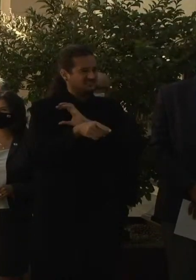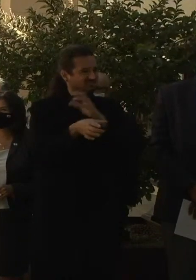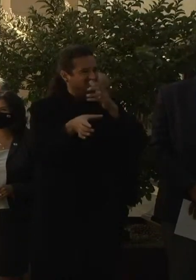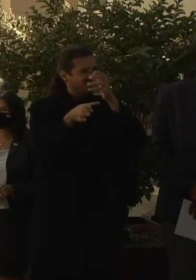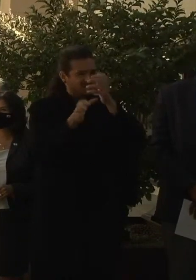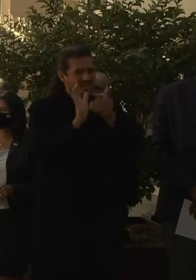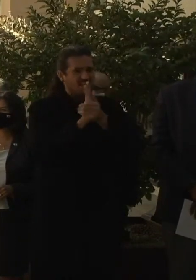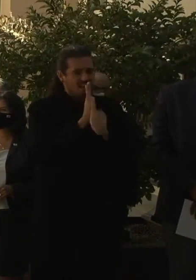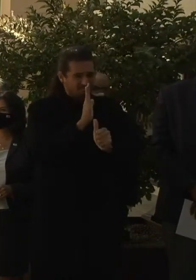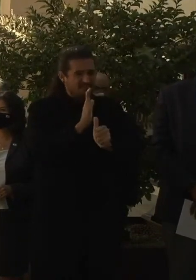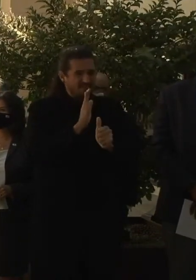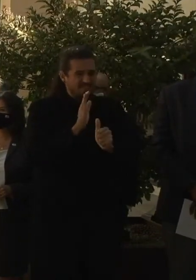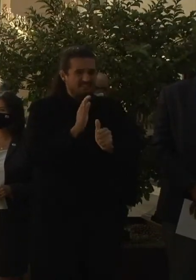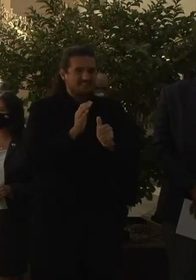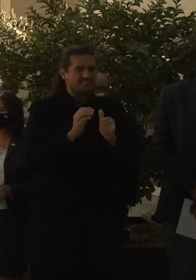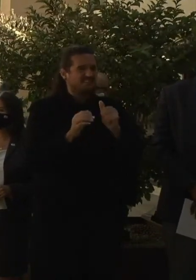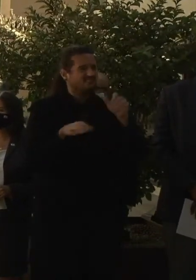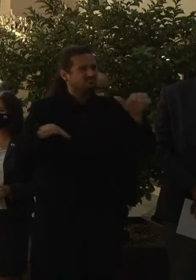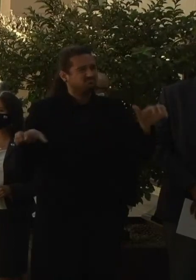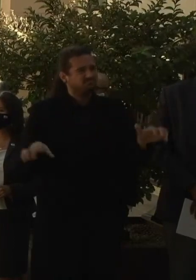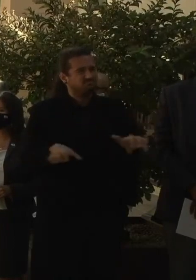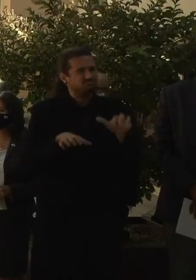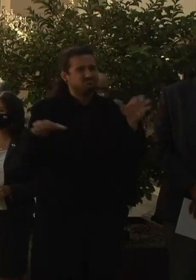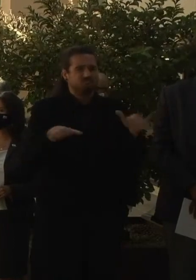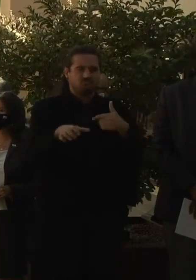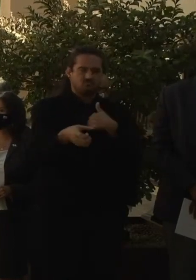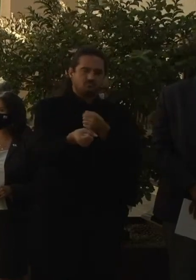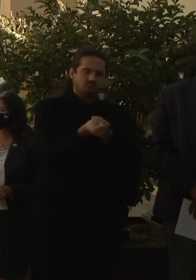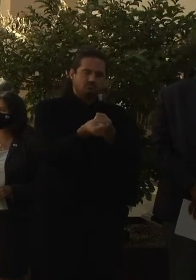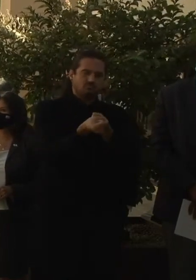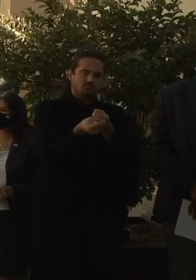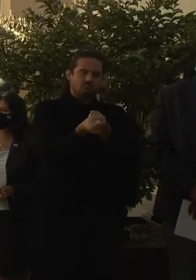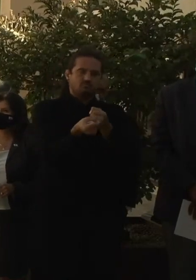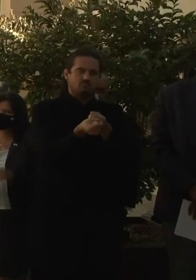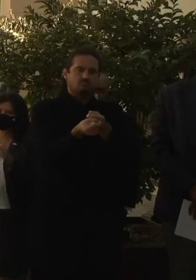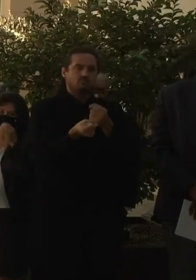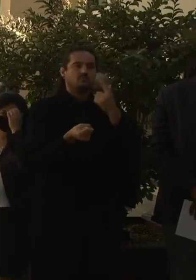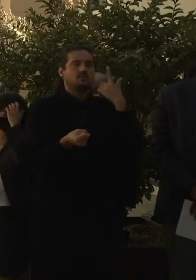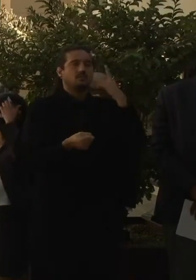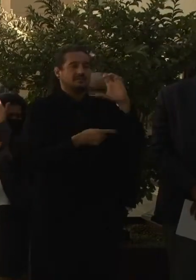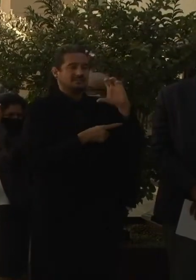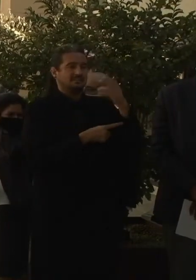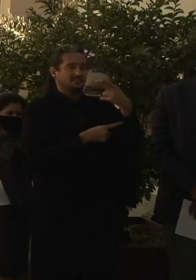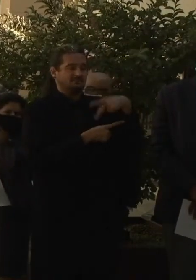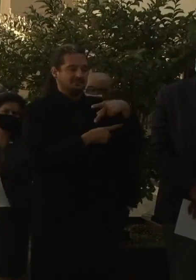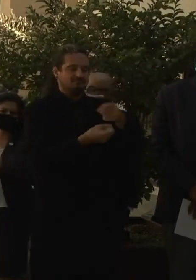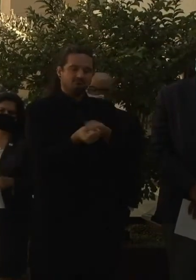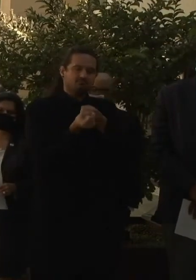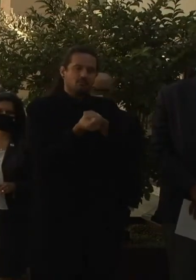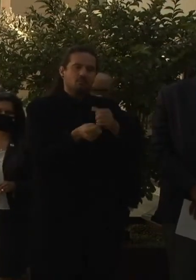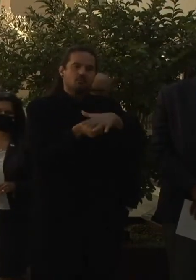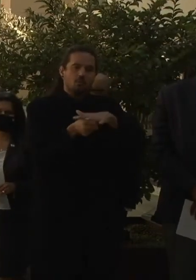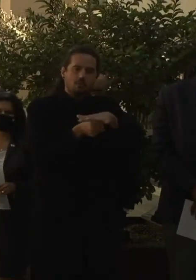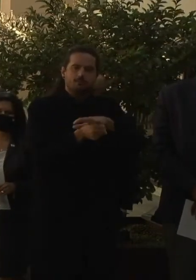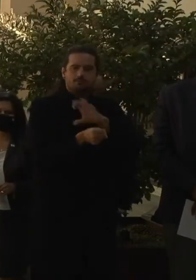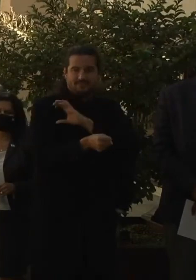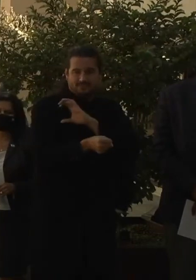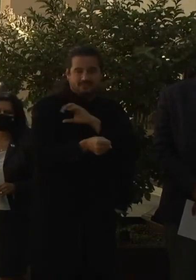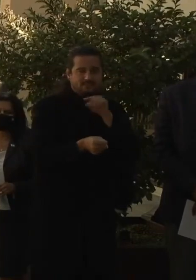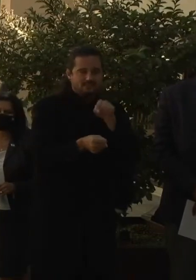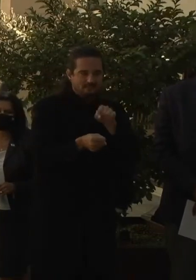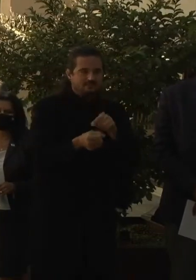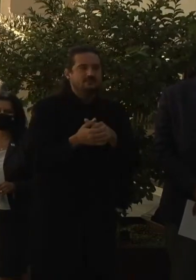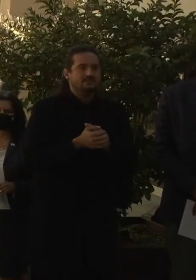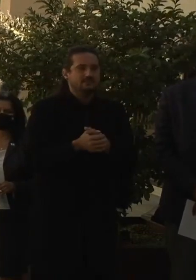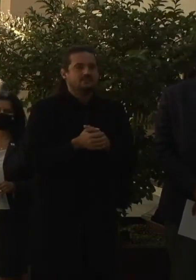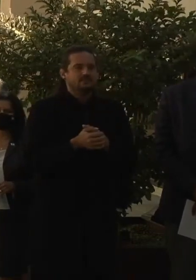through the California Highway Patrol to support their local efforts over the course of the last many weeks. We want to continue to partner as